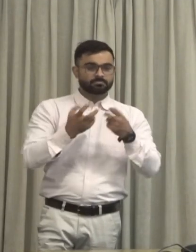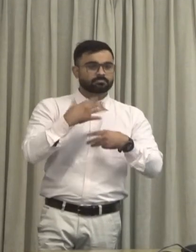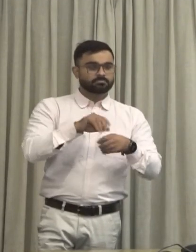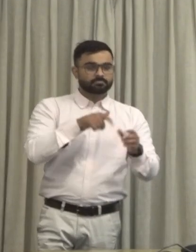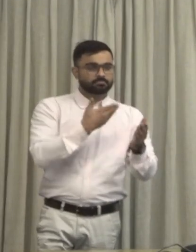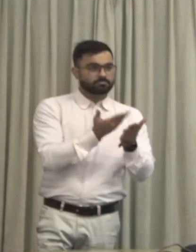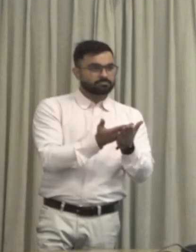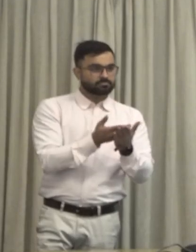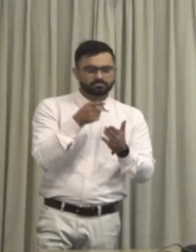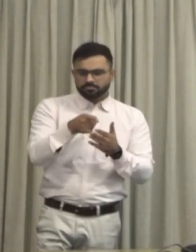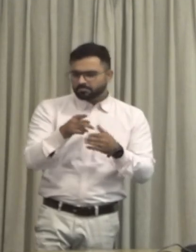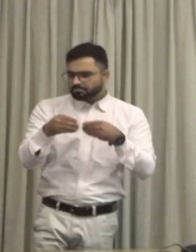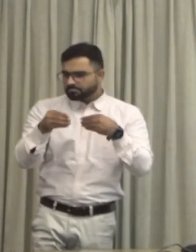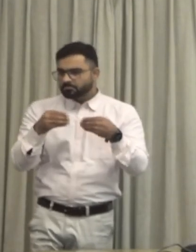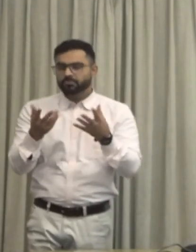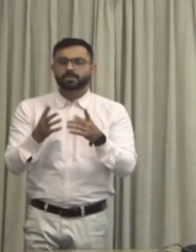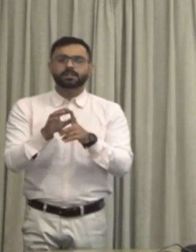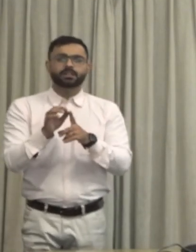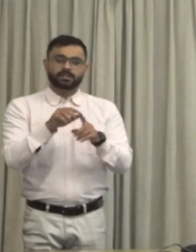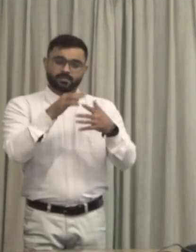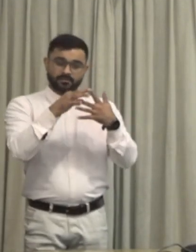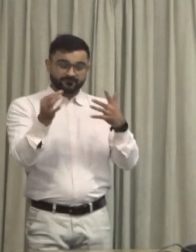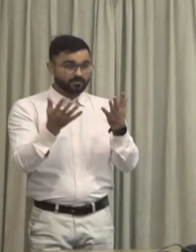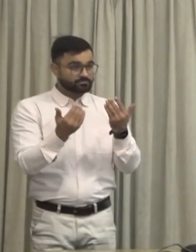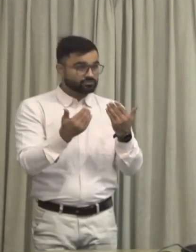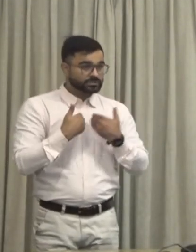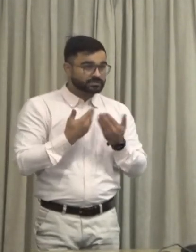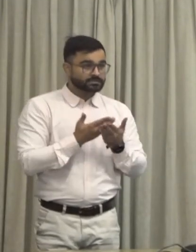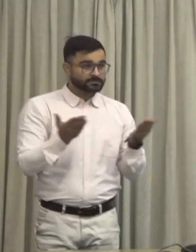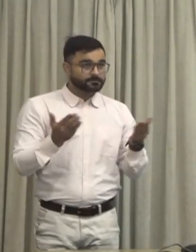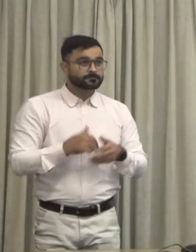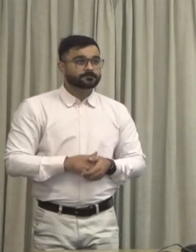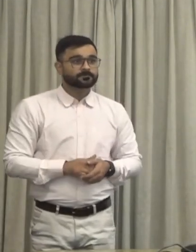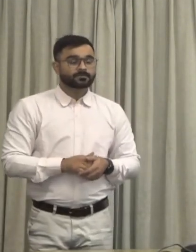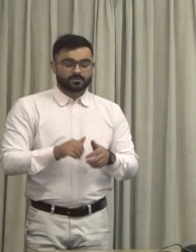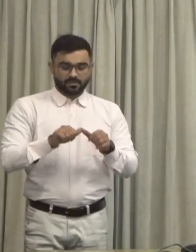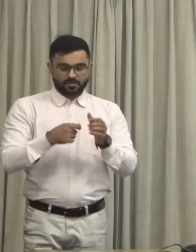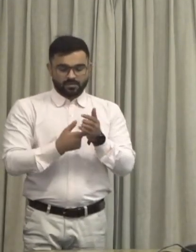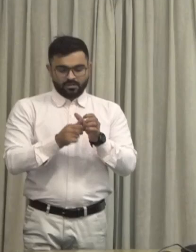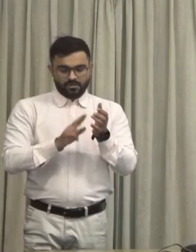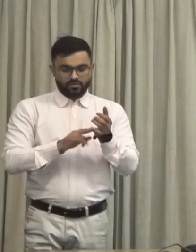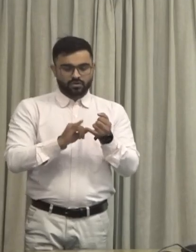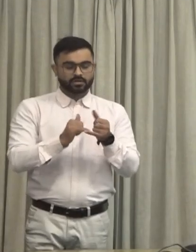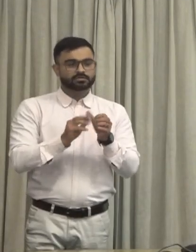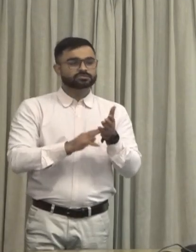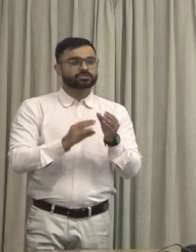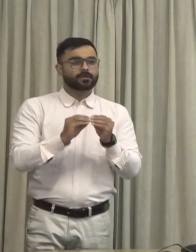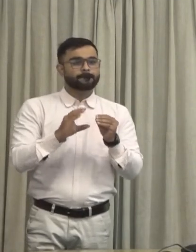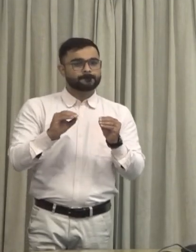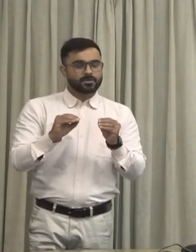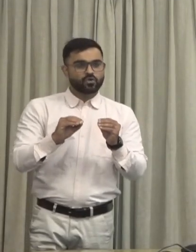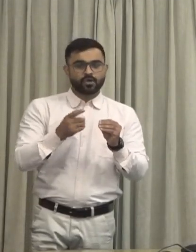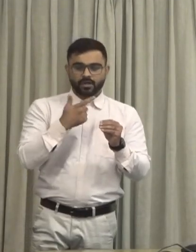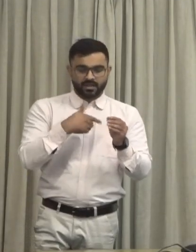case. What is feasible? Now, that option is available to us through the Aruna Schonbock case and all these